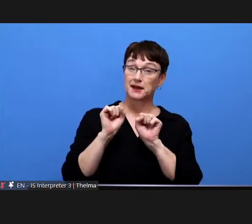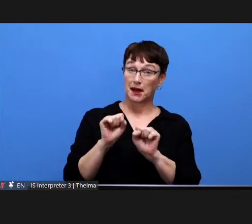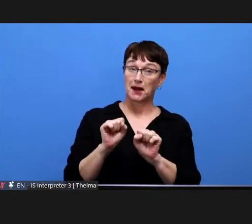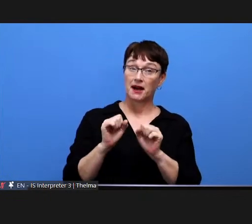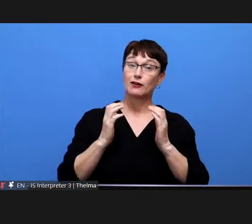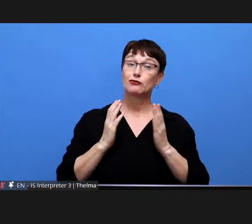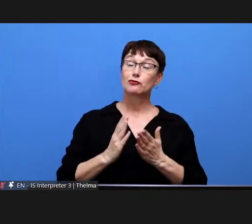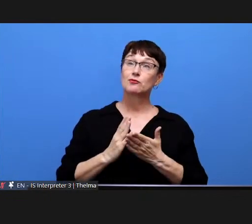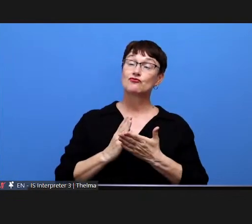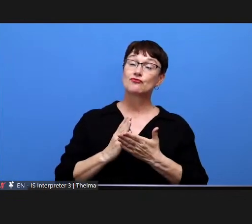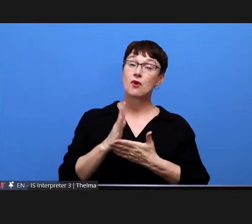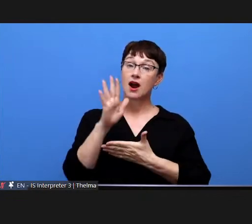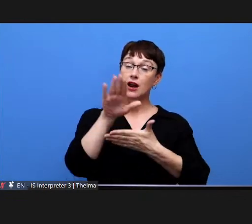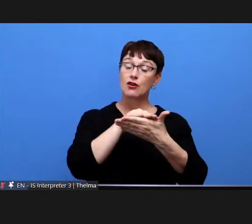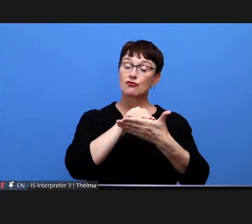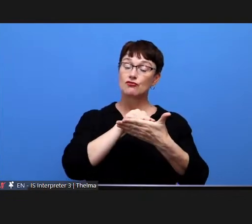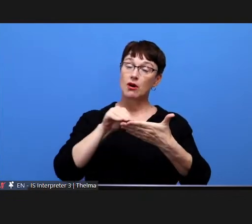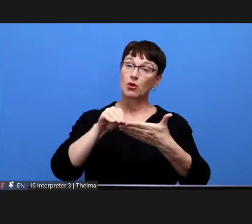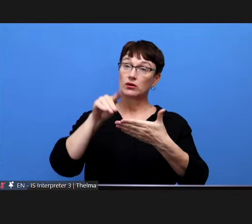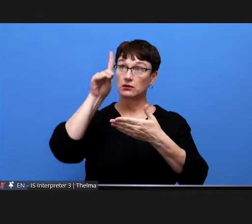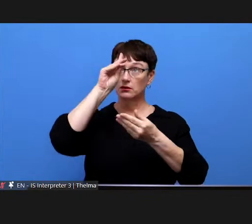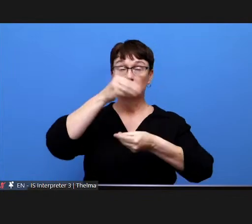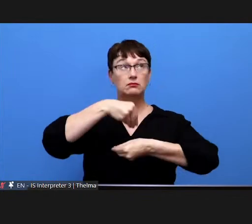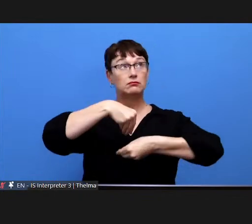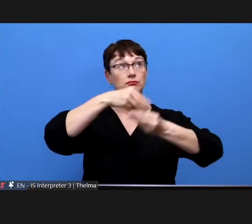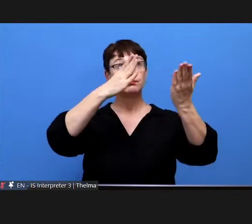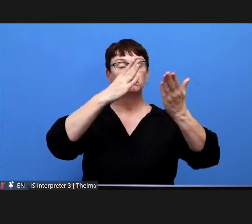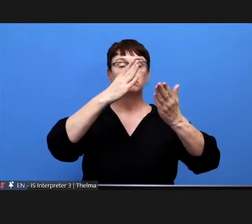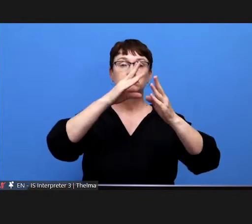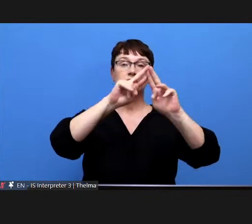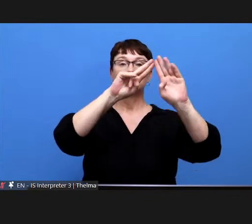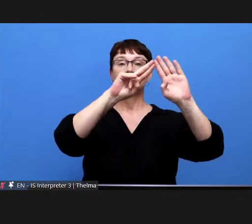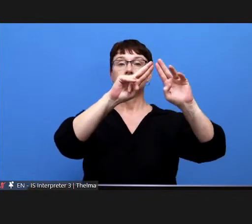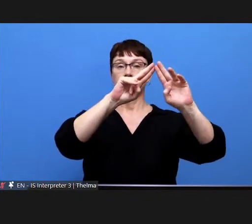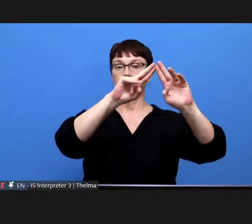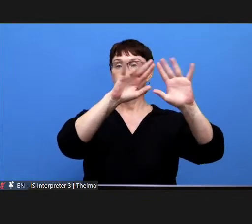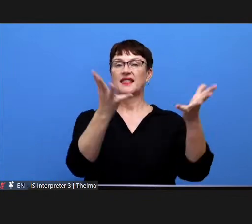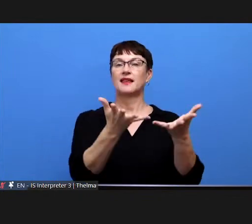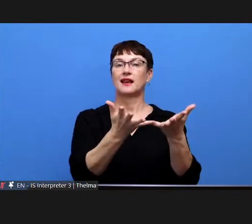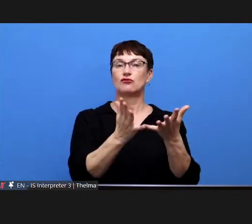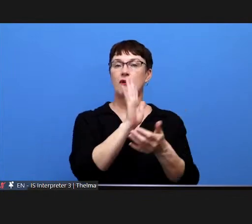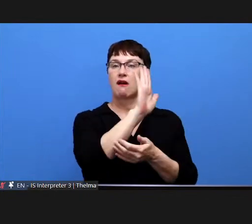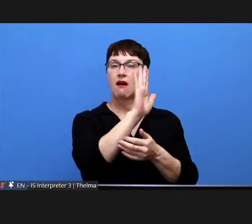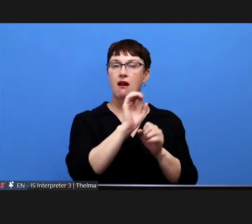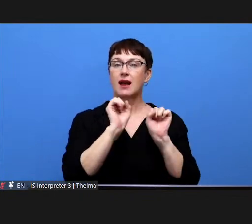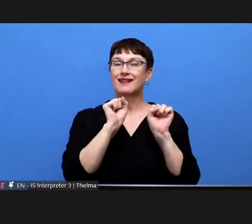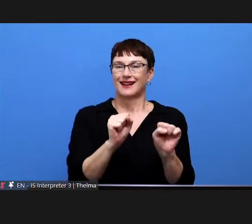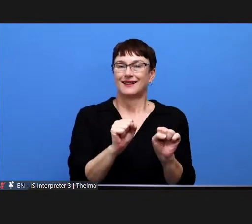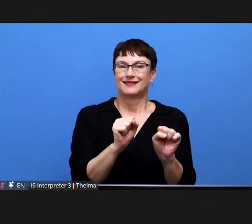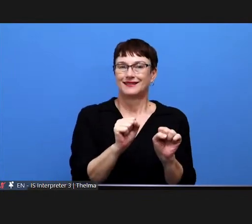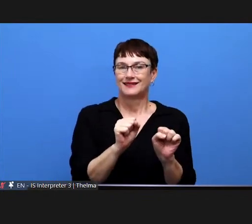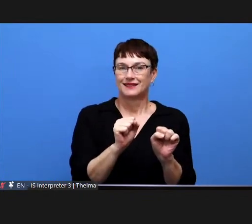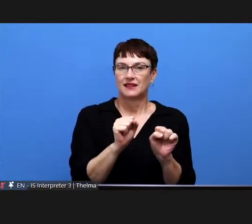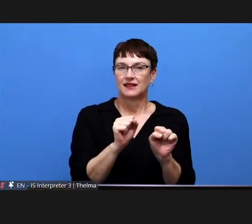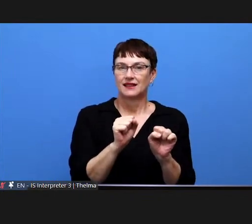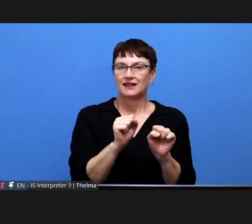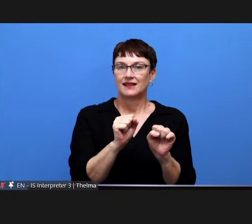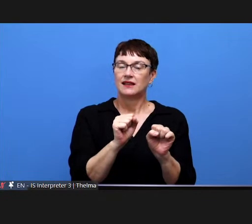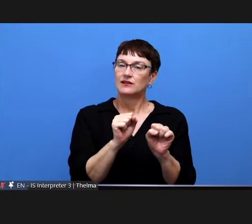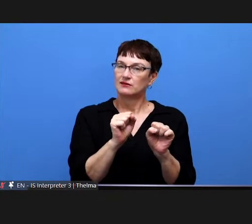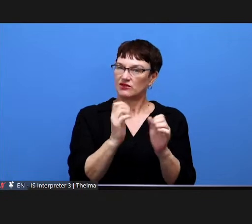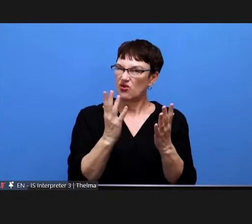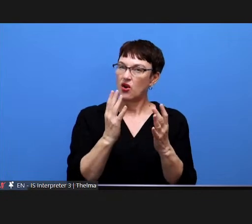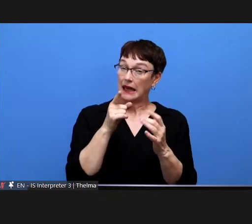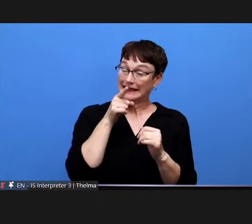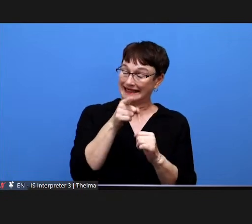obligation vis-a-vis the international mechanism and then the regional mechanism. I will stop there and then encourage all of